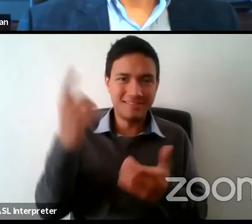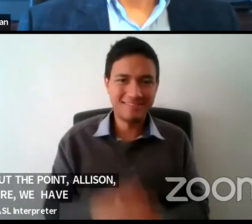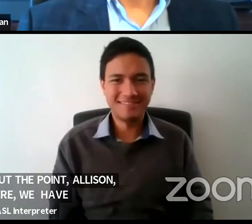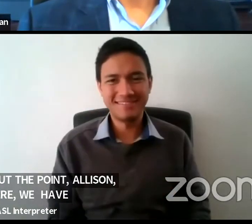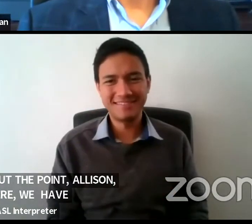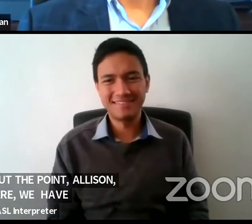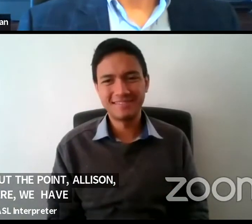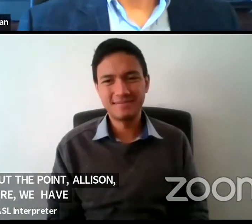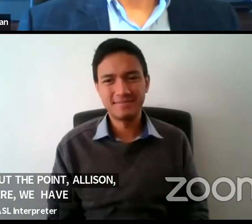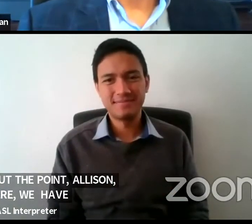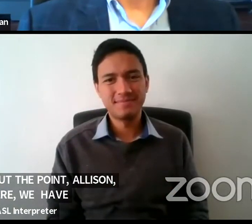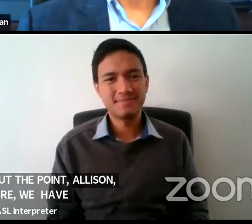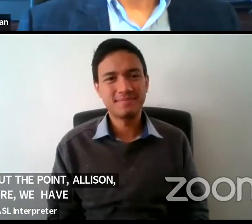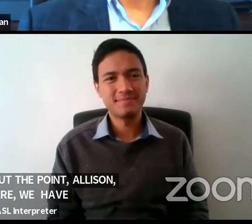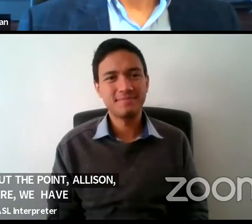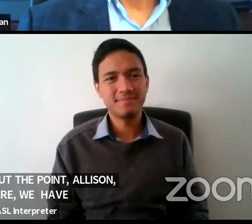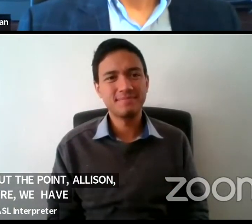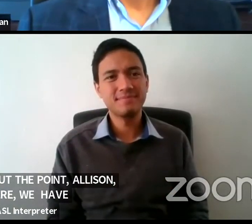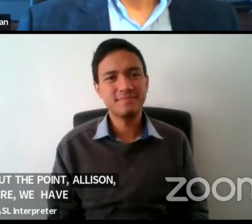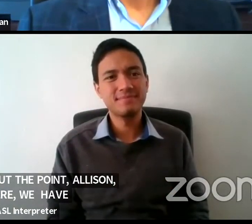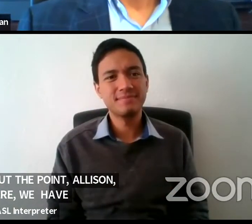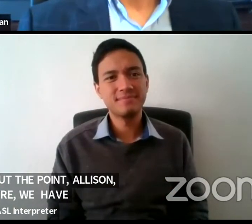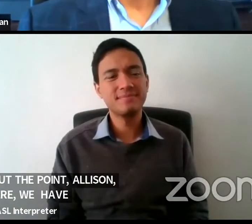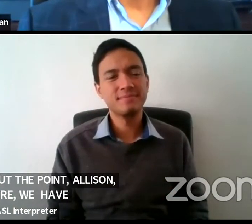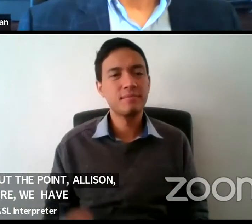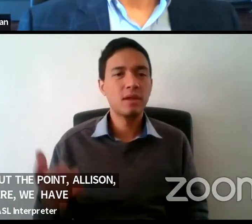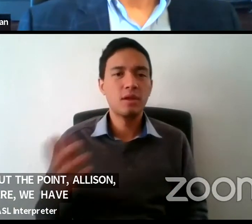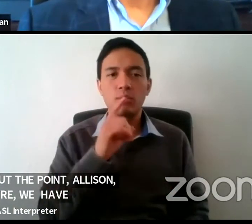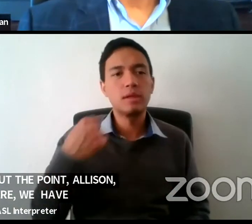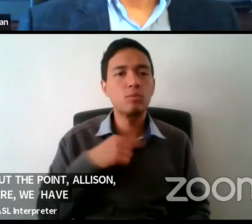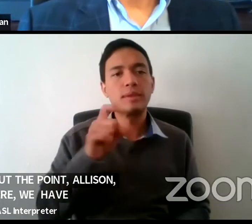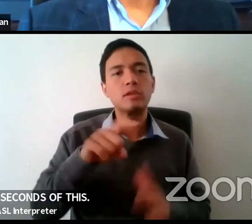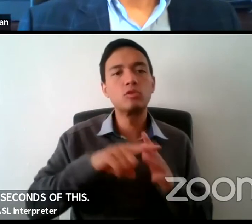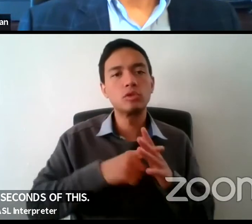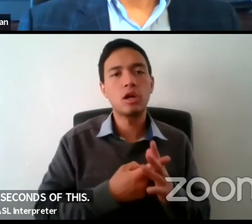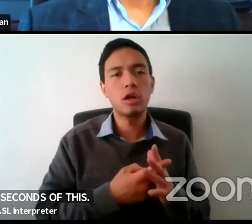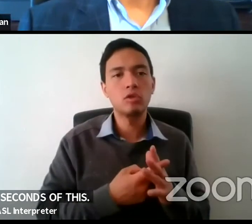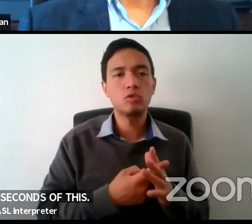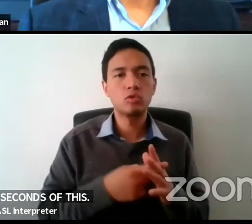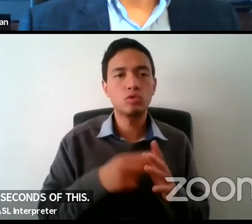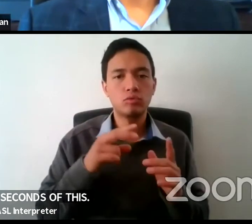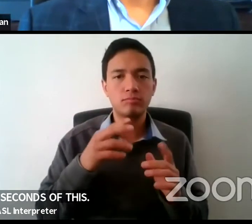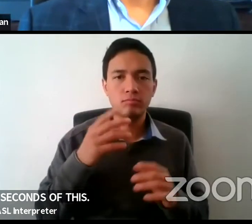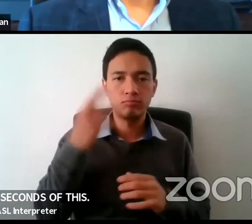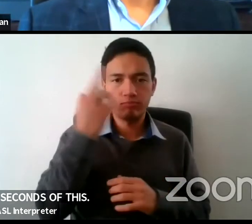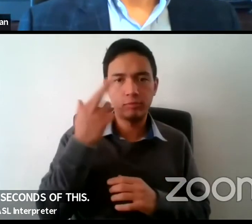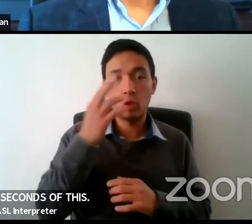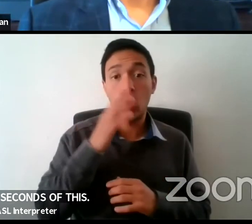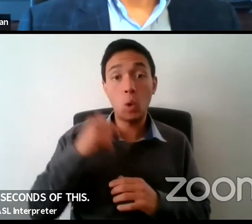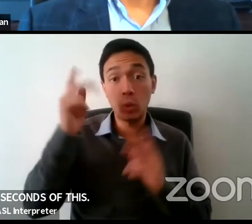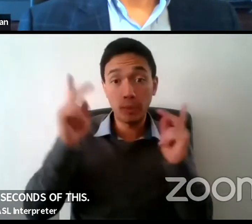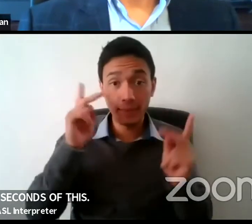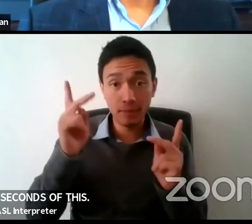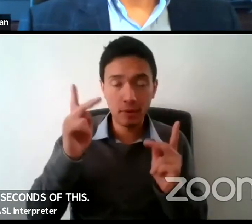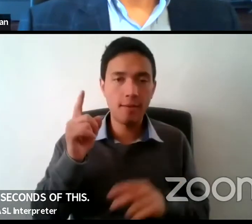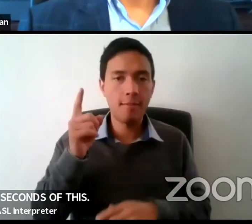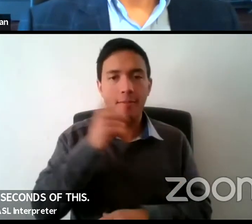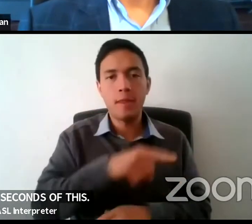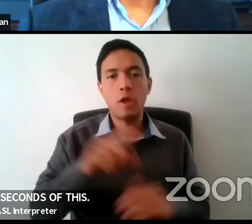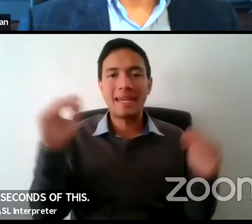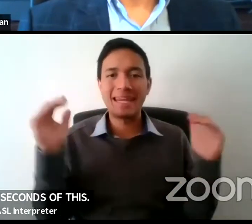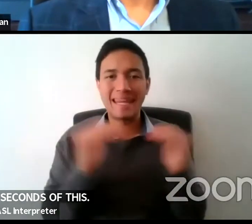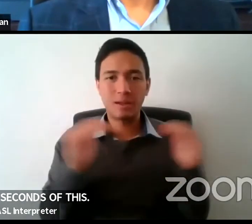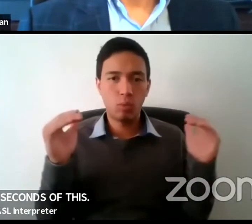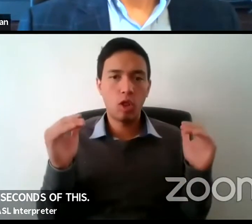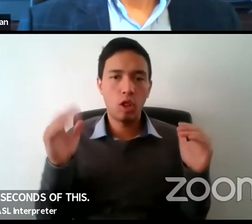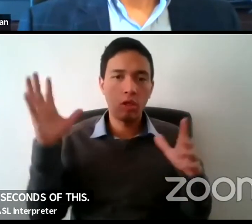each to give me 30 seconds on this. We need to start seeing older people as also an equal part of the